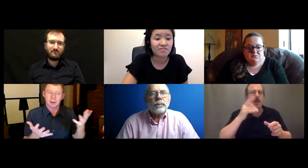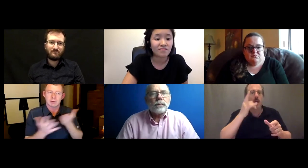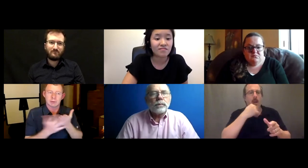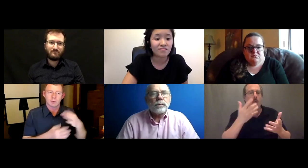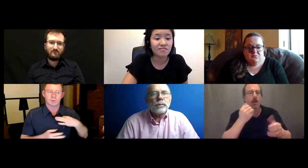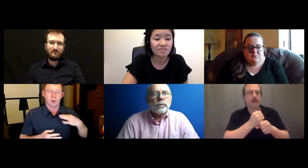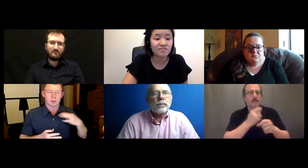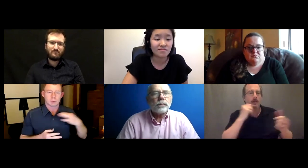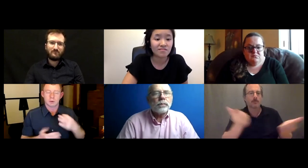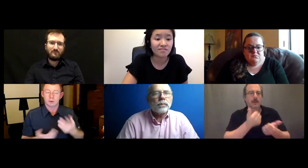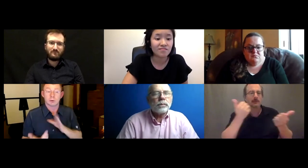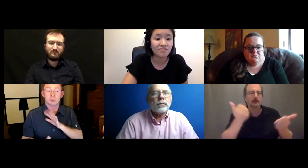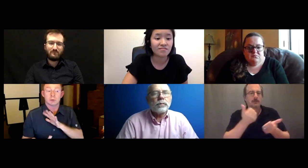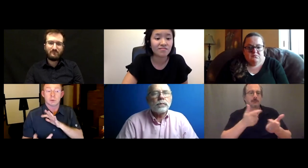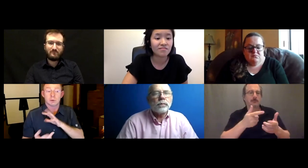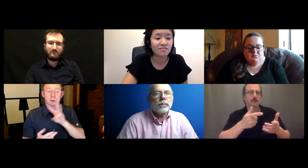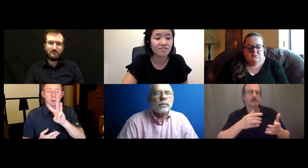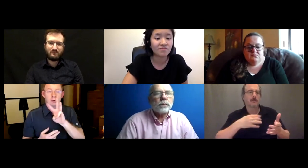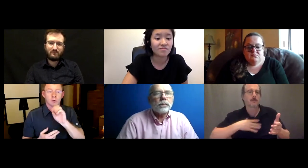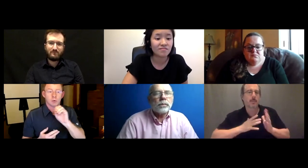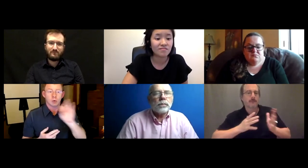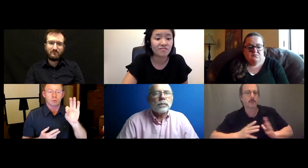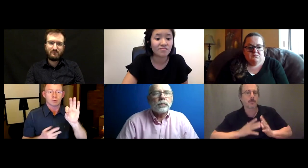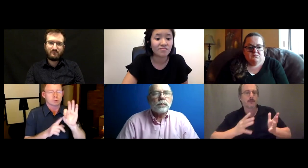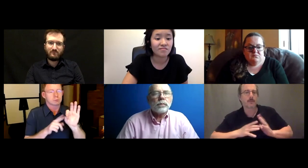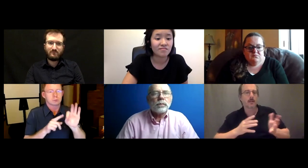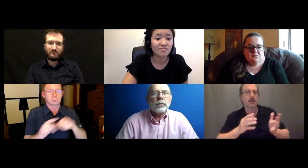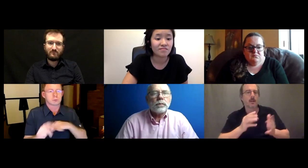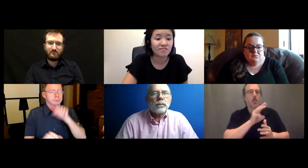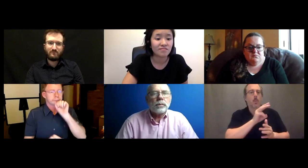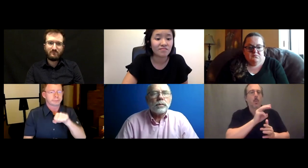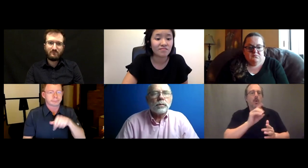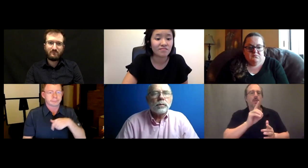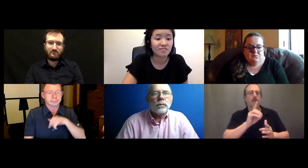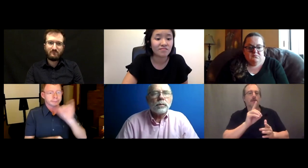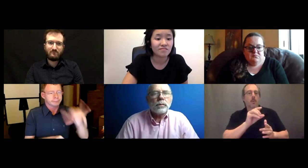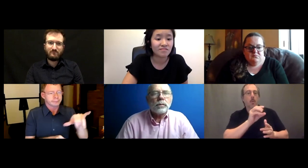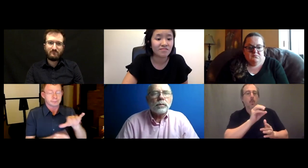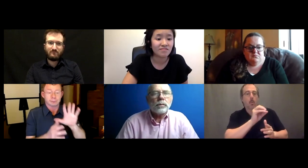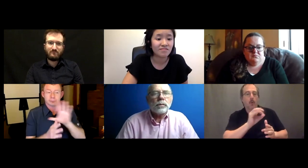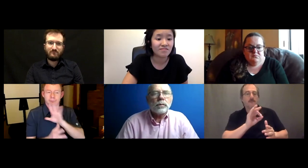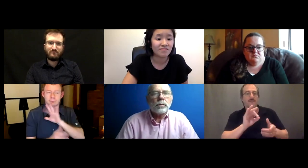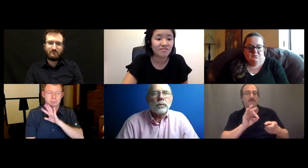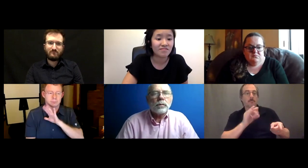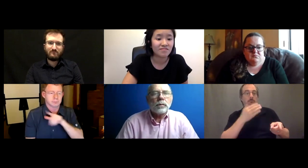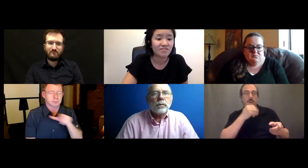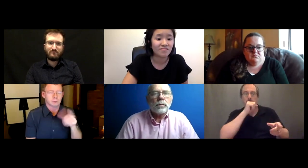They have to understand that there's benefits to volunteering, that website I love, the